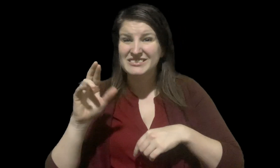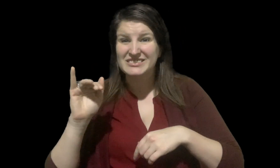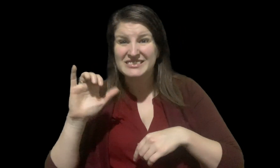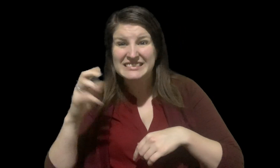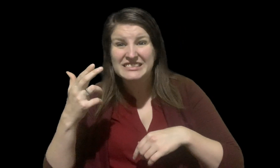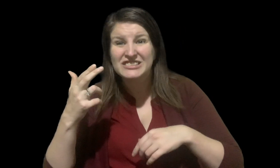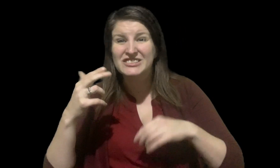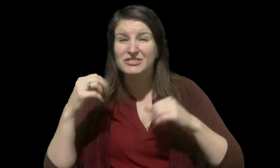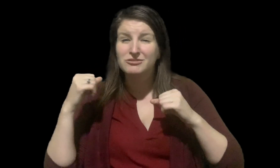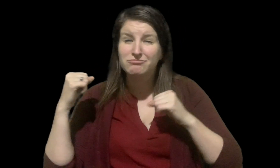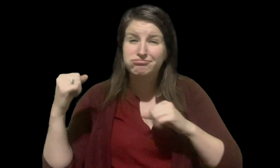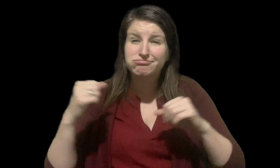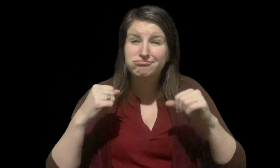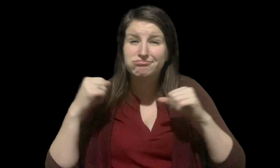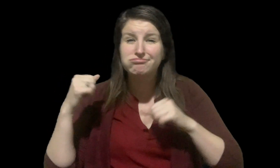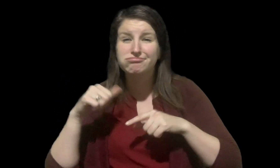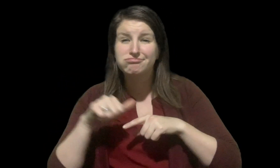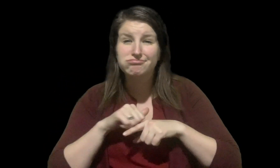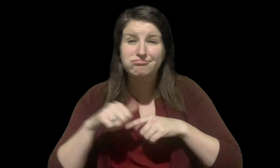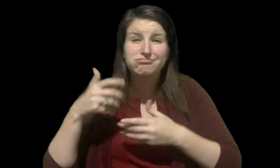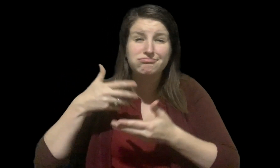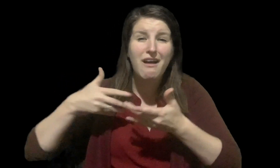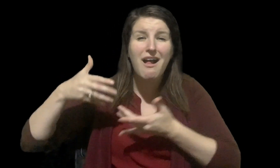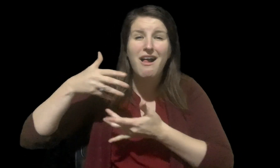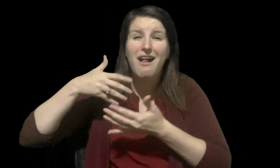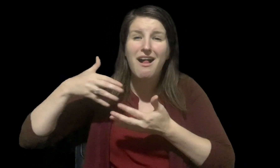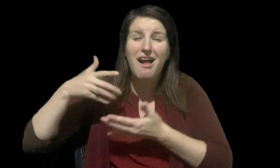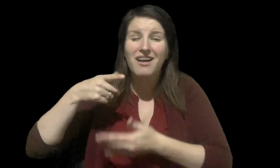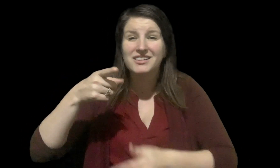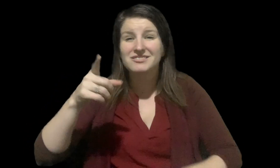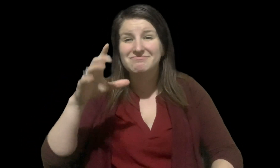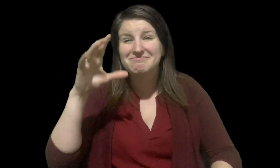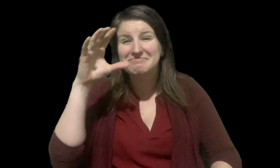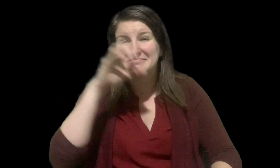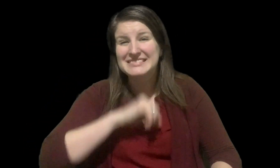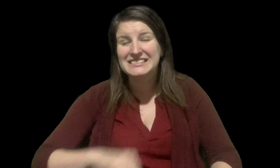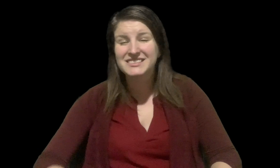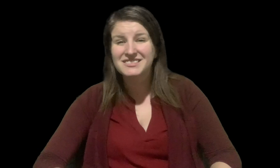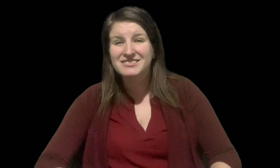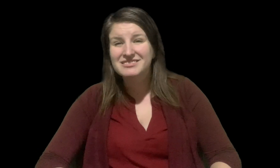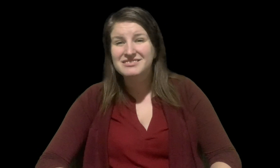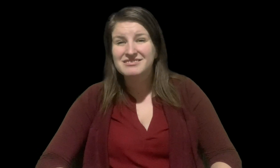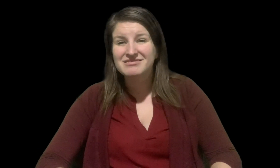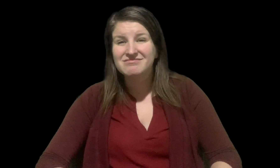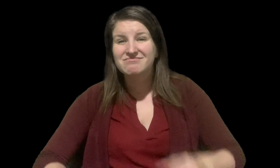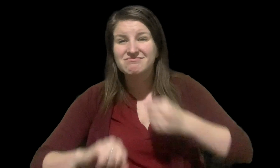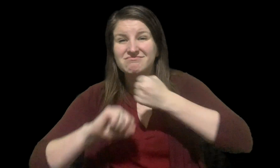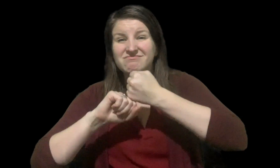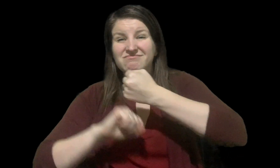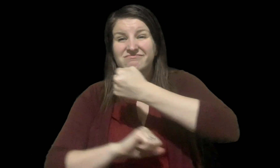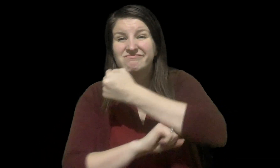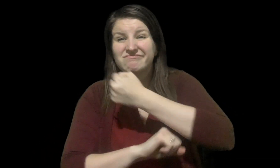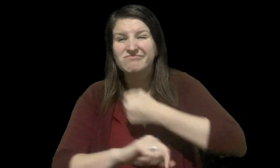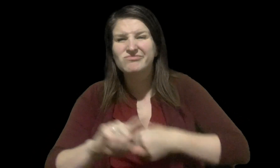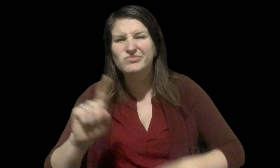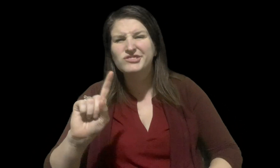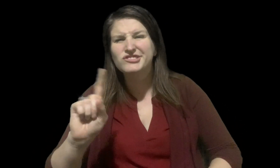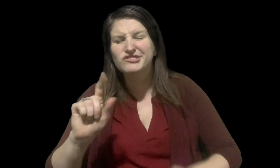Because in the last class, it was a rich environment where we were practicing our communication skills and our signing, and